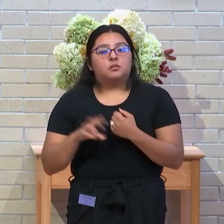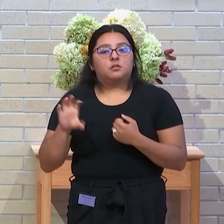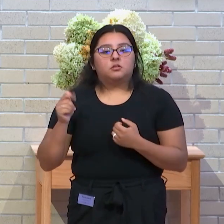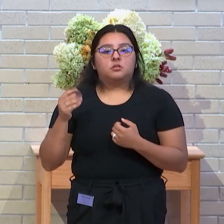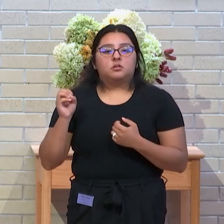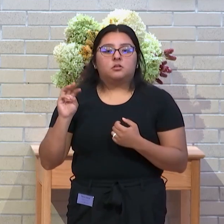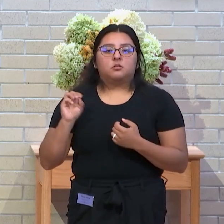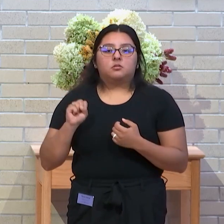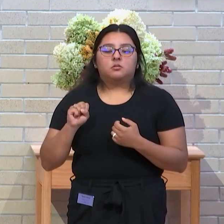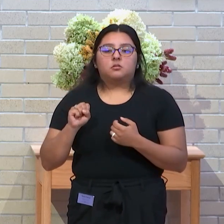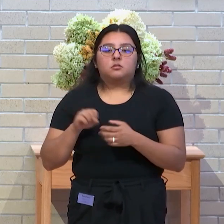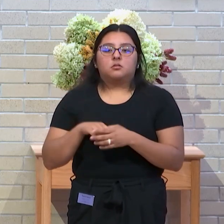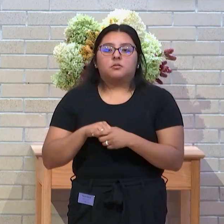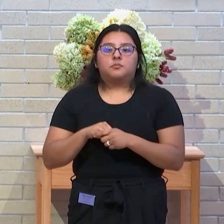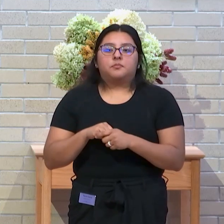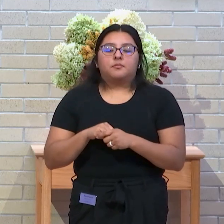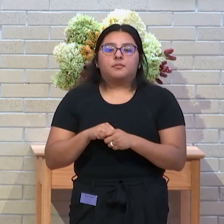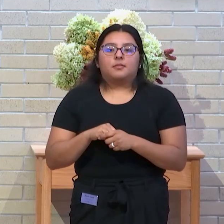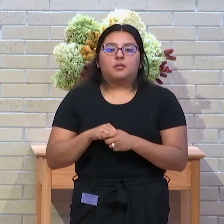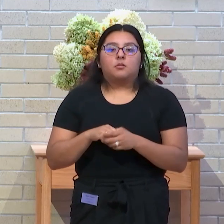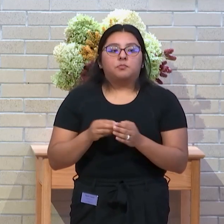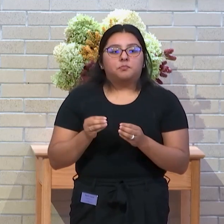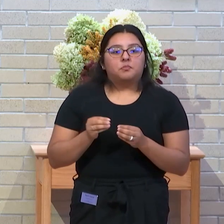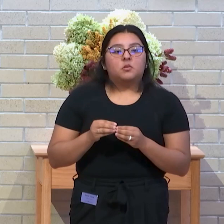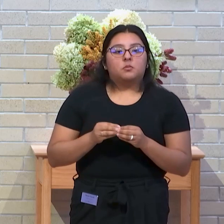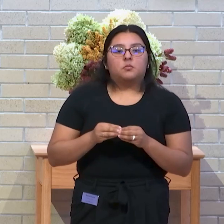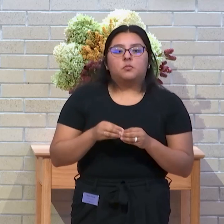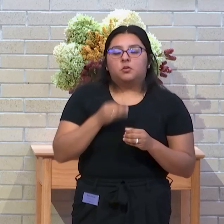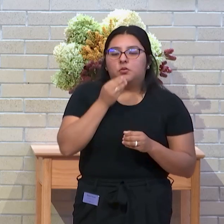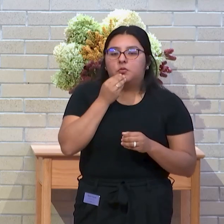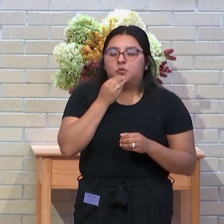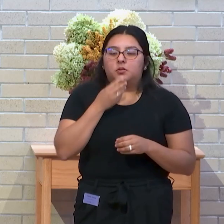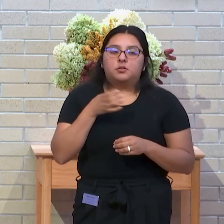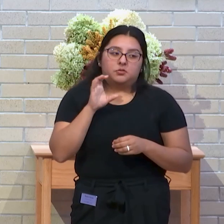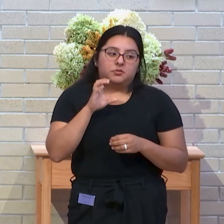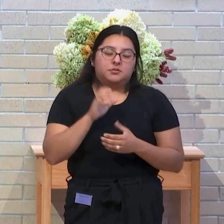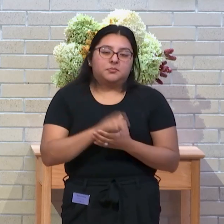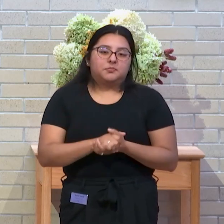us and welcomed us to return for more food and drink throughout the rest of the day.